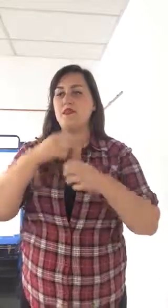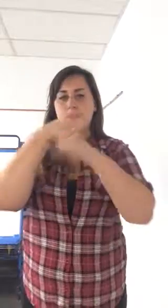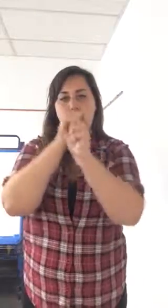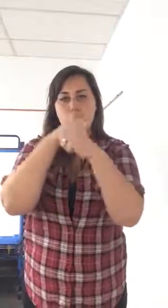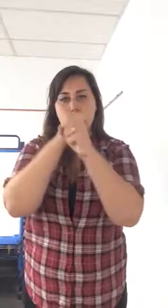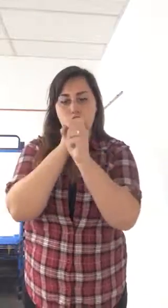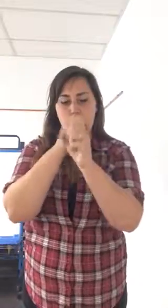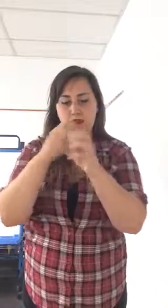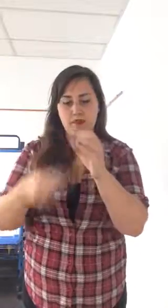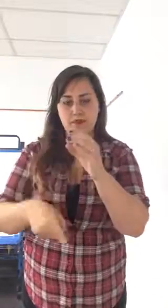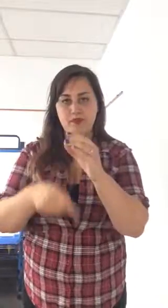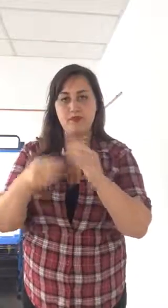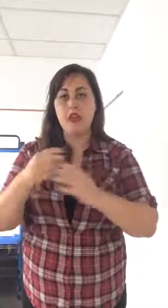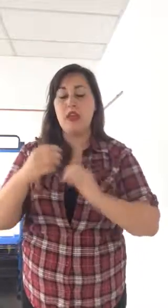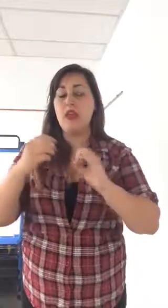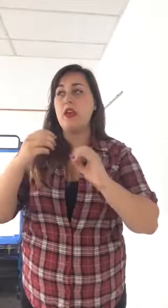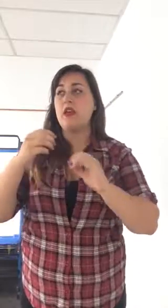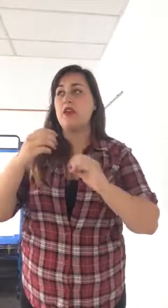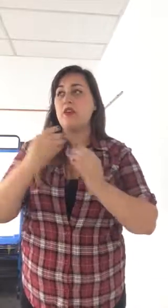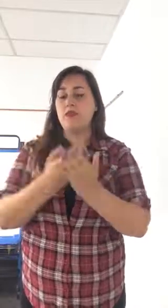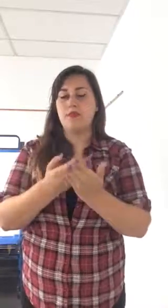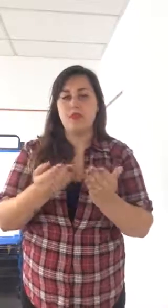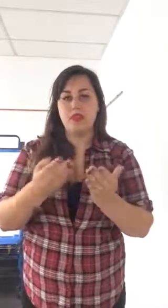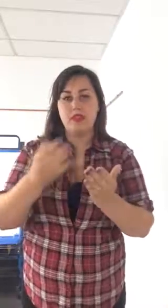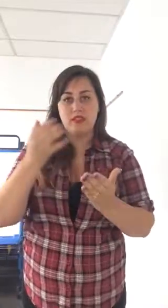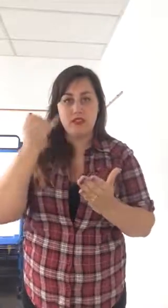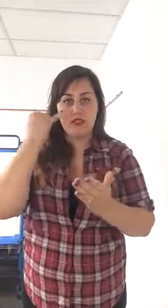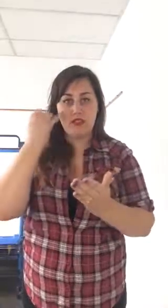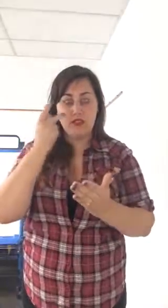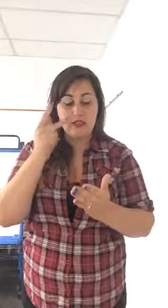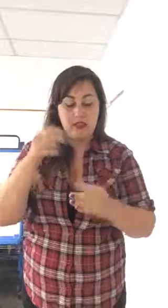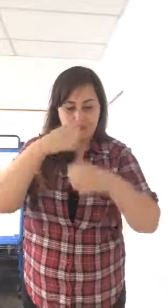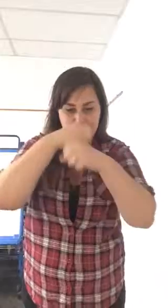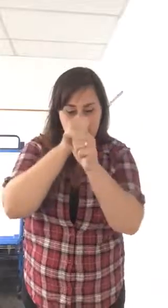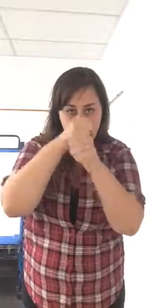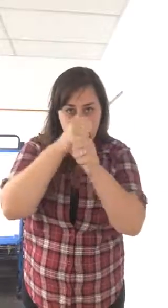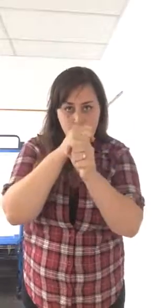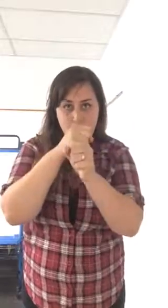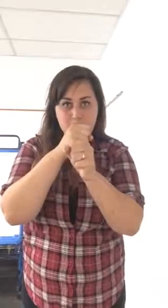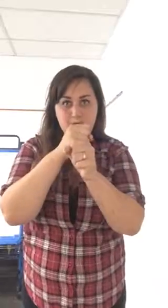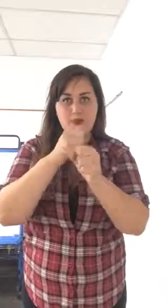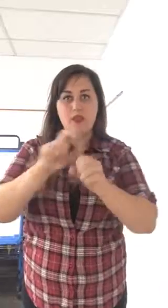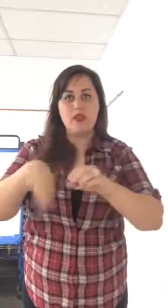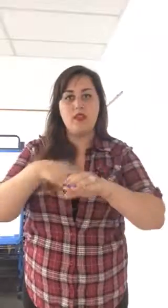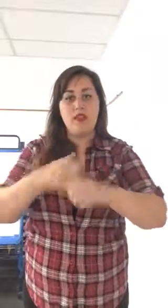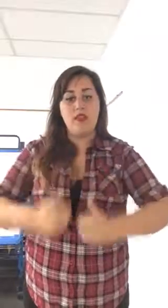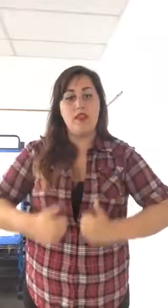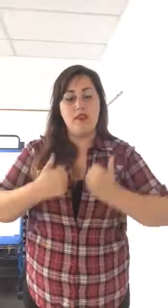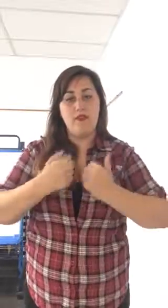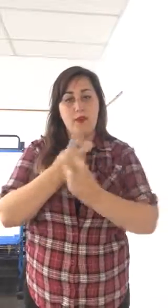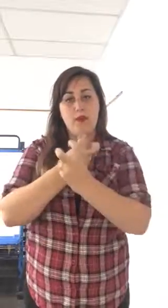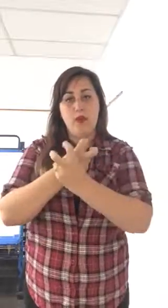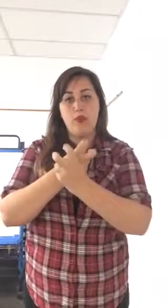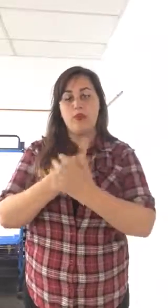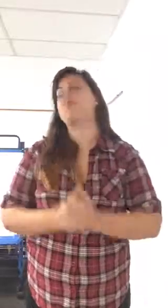have time, I have some slides already for you guys to see some actual bone cells. But bone cells are living because we know the bones grow, don't they?